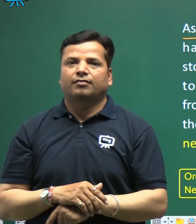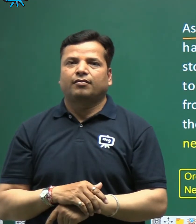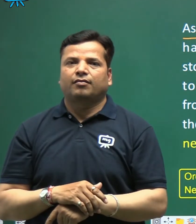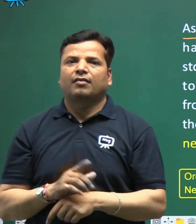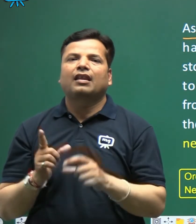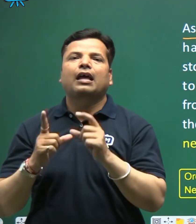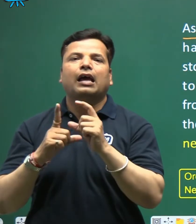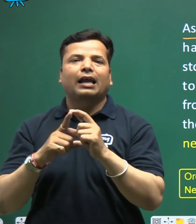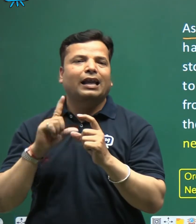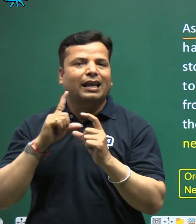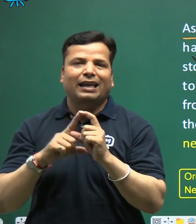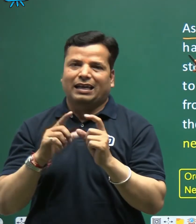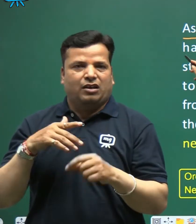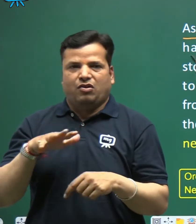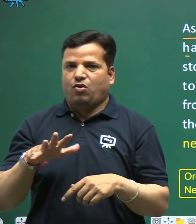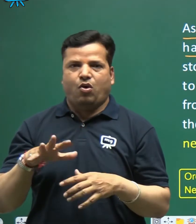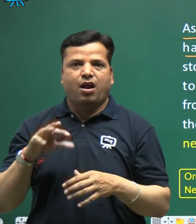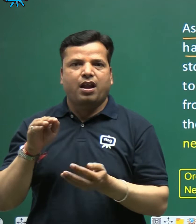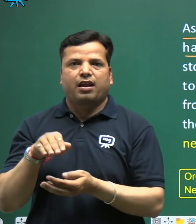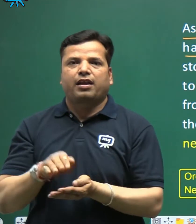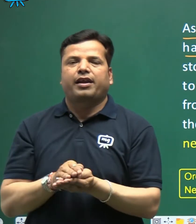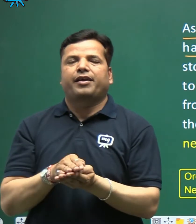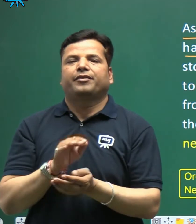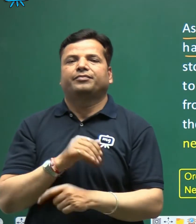did not have